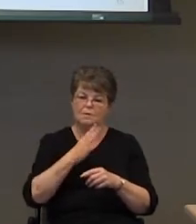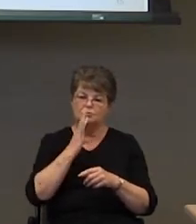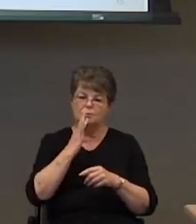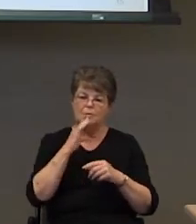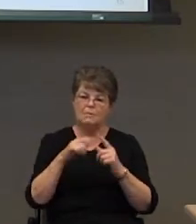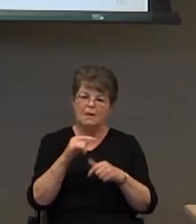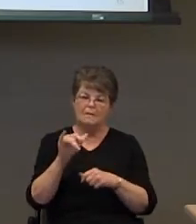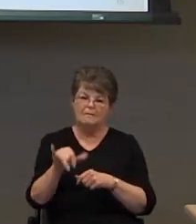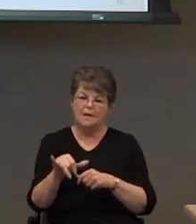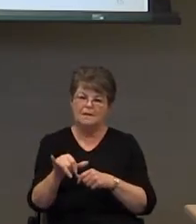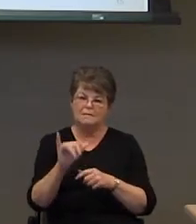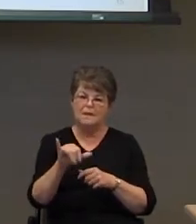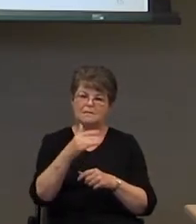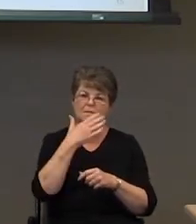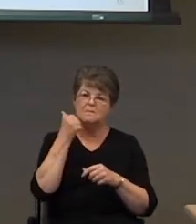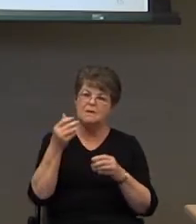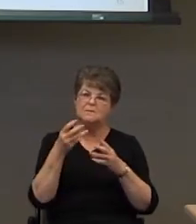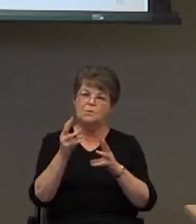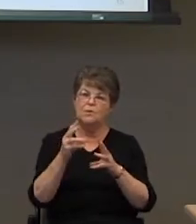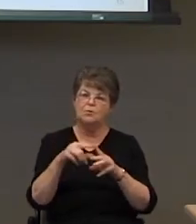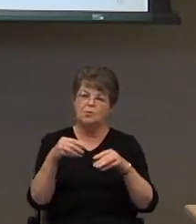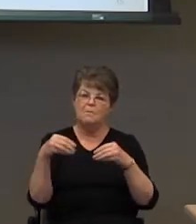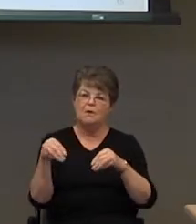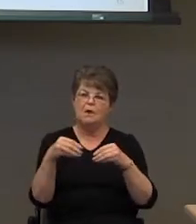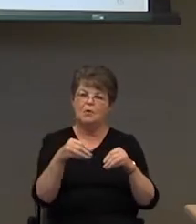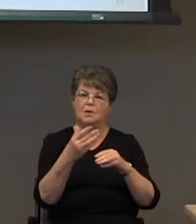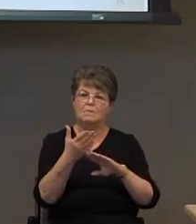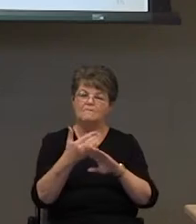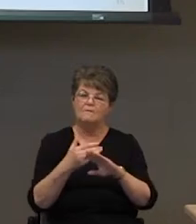talk about that, is the best way to market